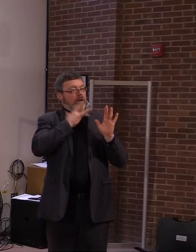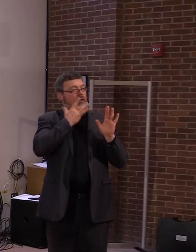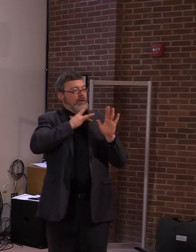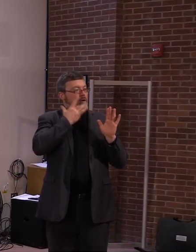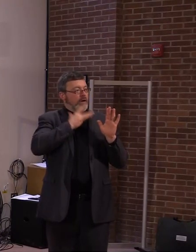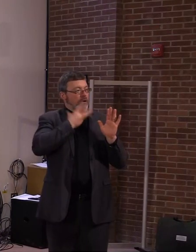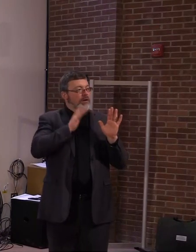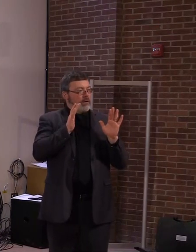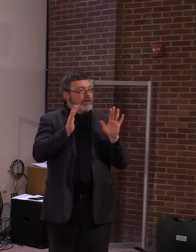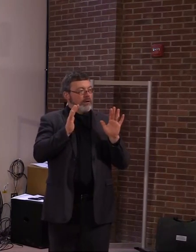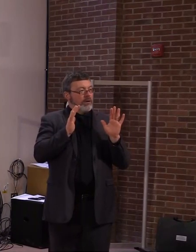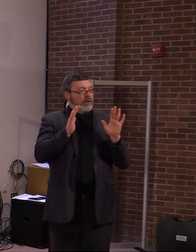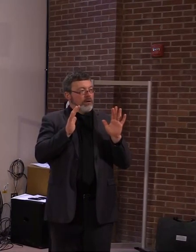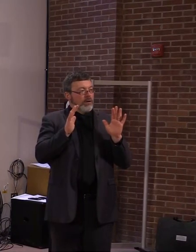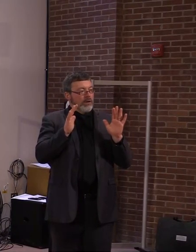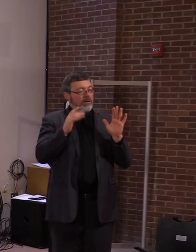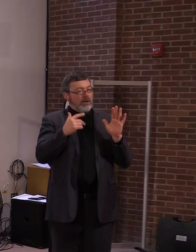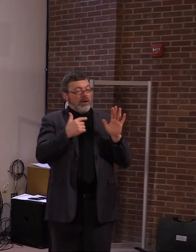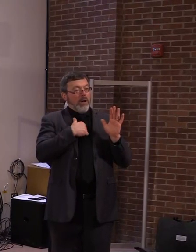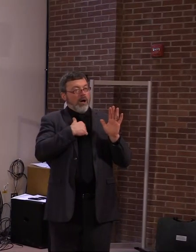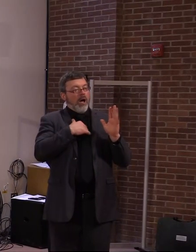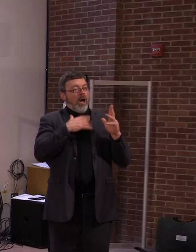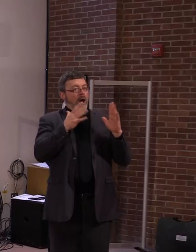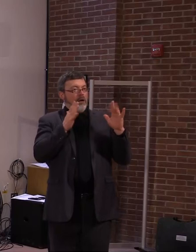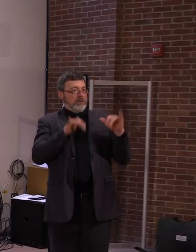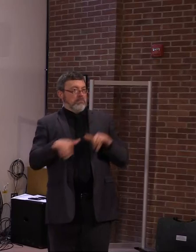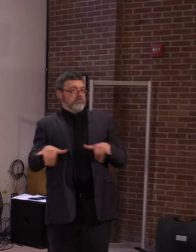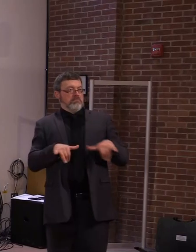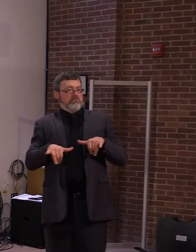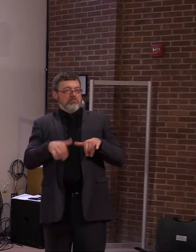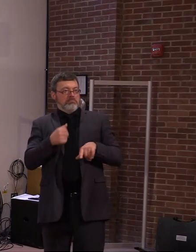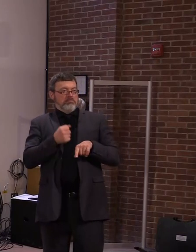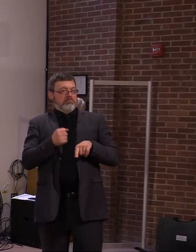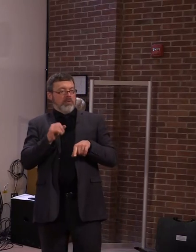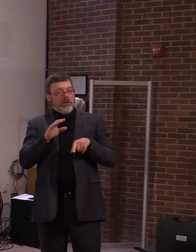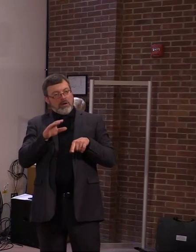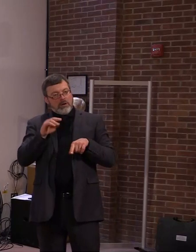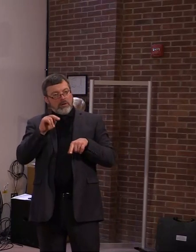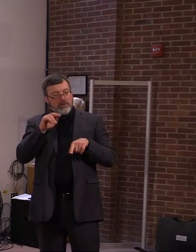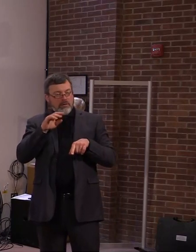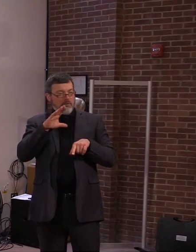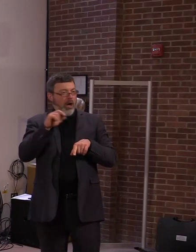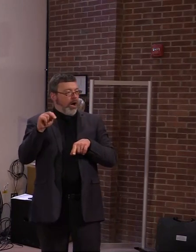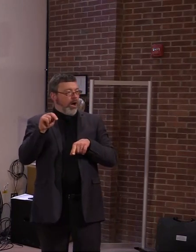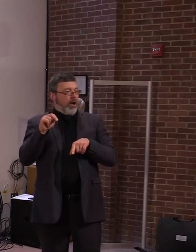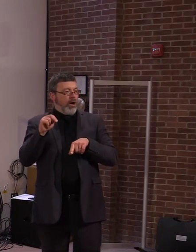that very, very closely, and our planning continues. All